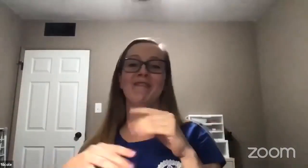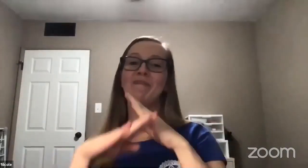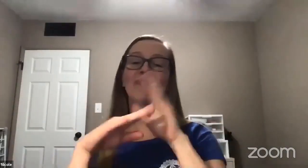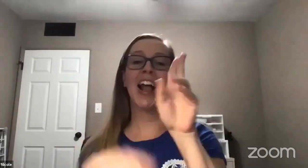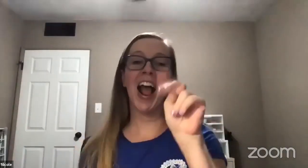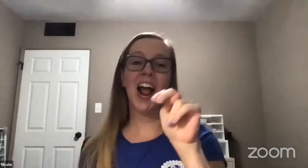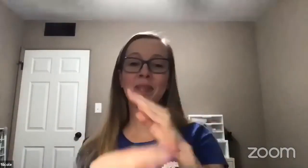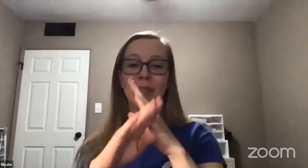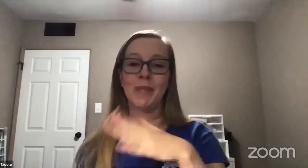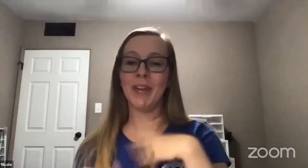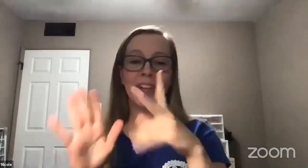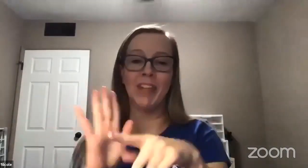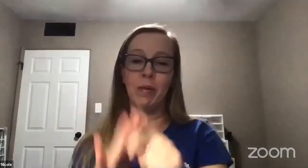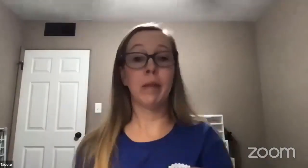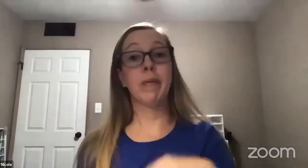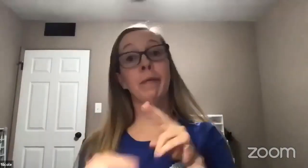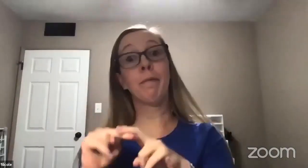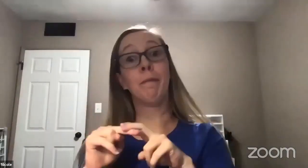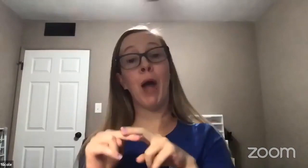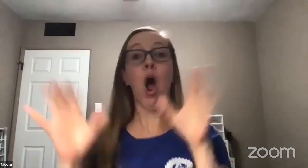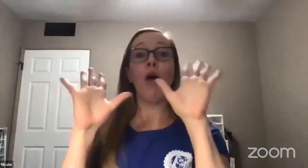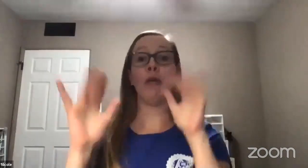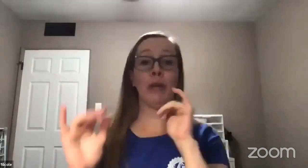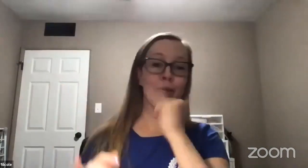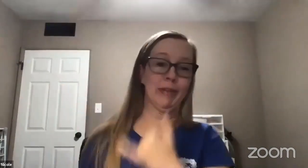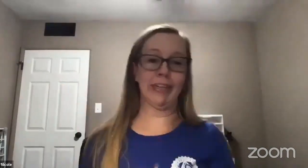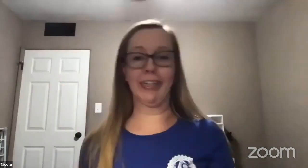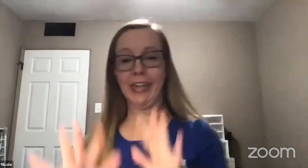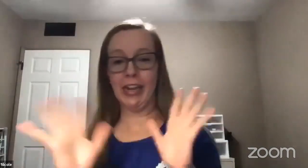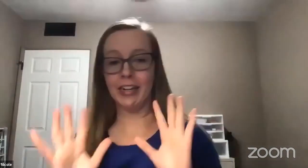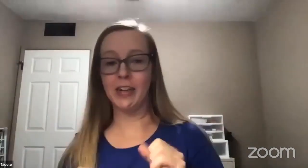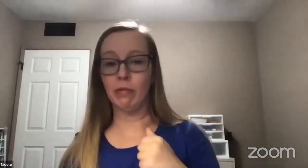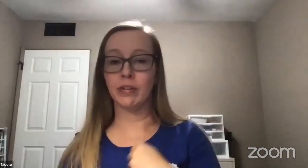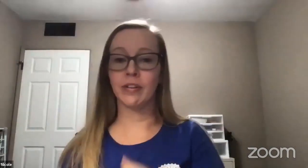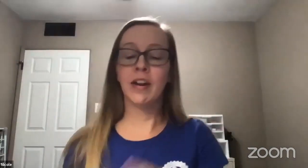Oh, I completely forgot to unblock my video. Oops.